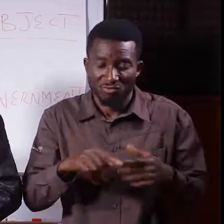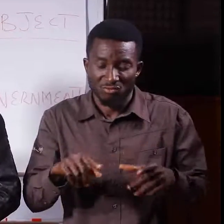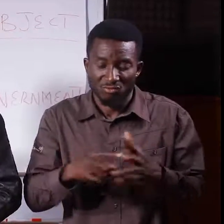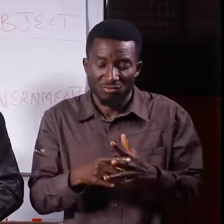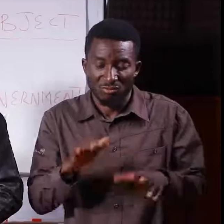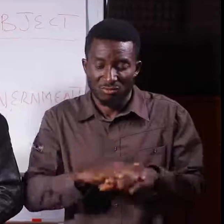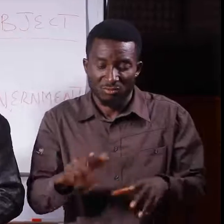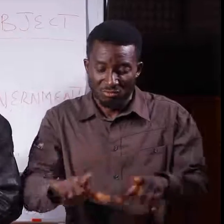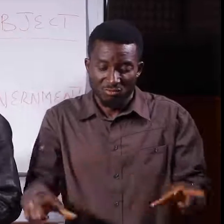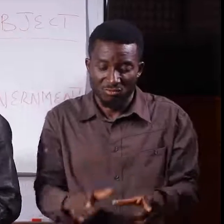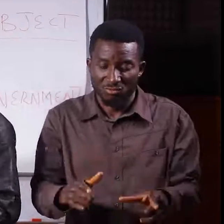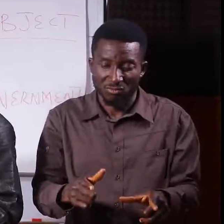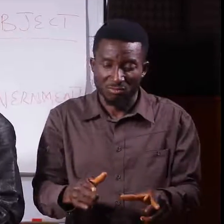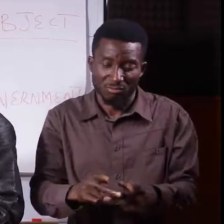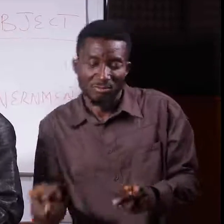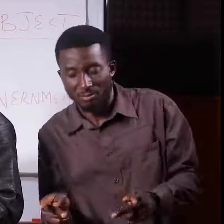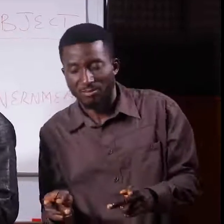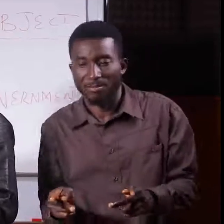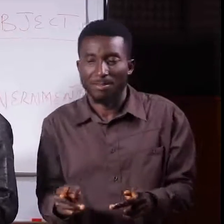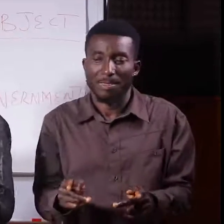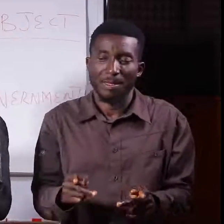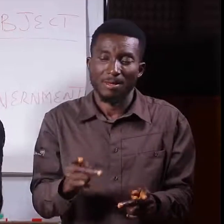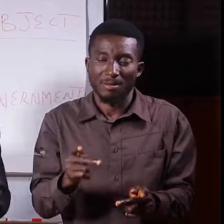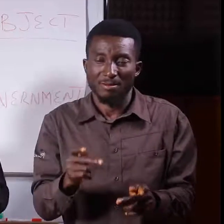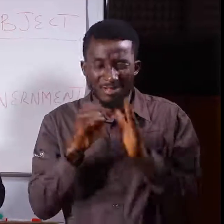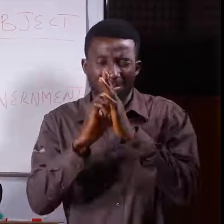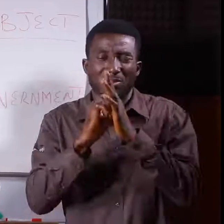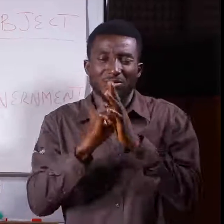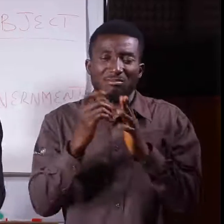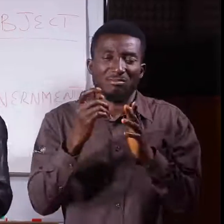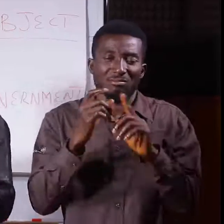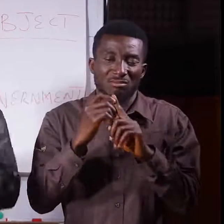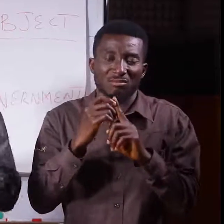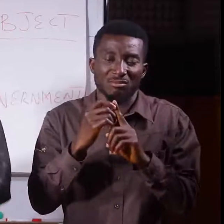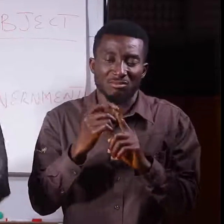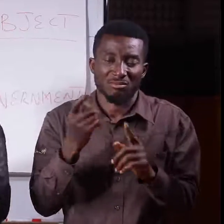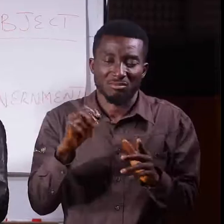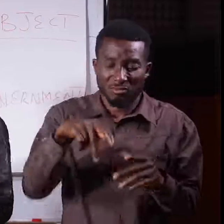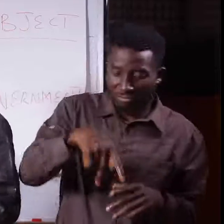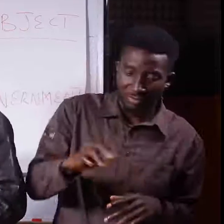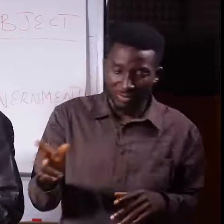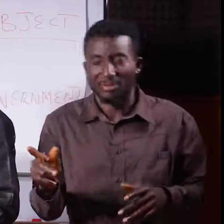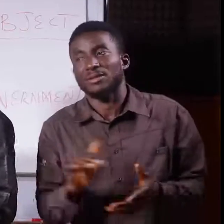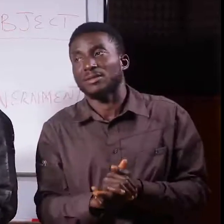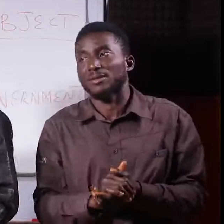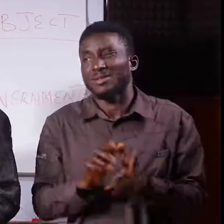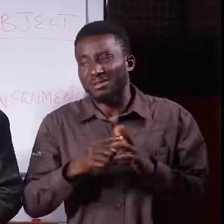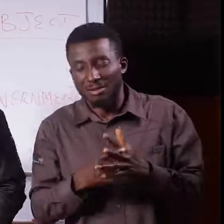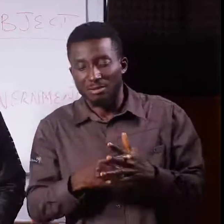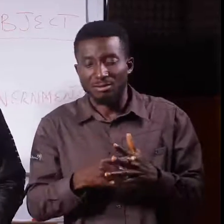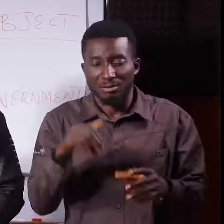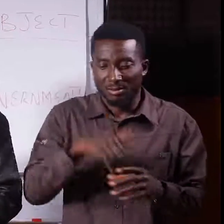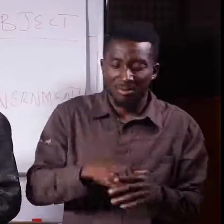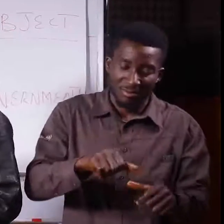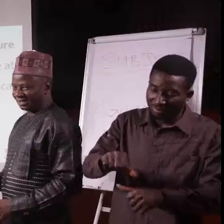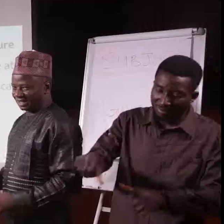local government, particularly politics. It's good for a politician to be well known in his locality, start his politics in